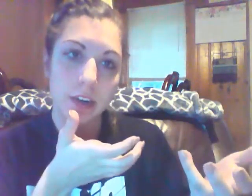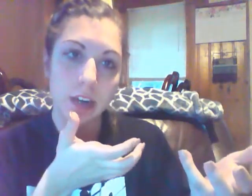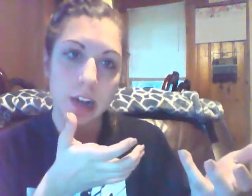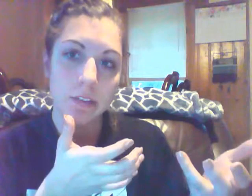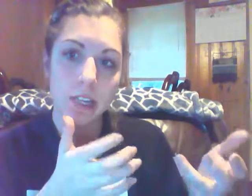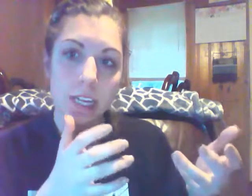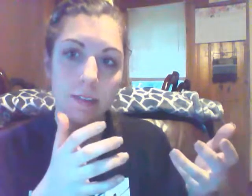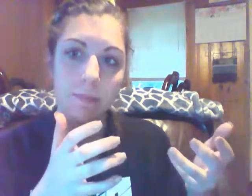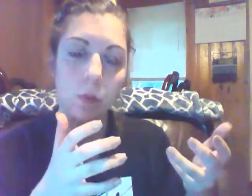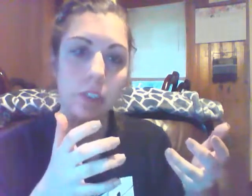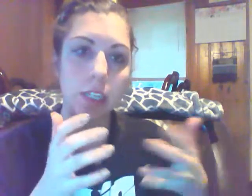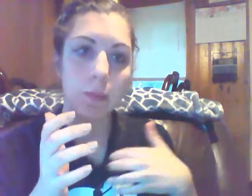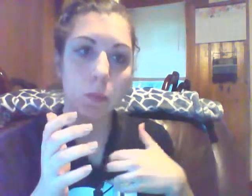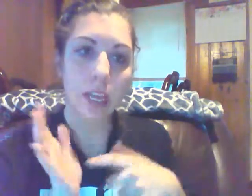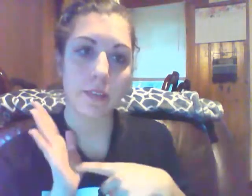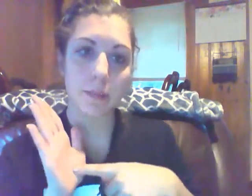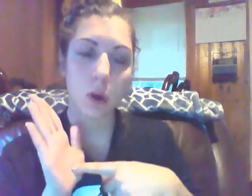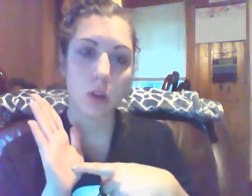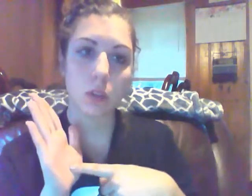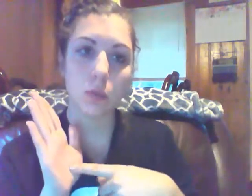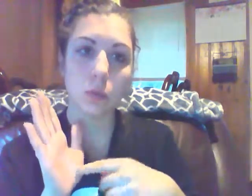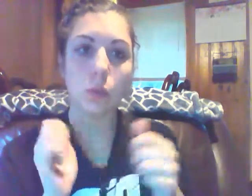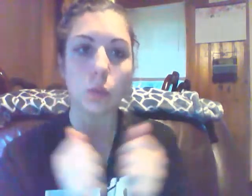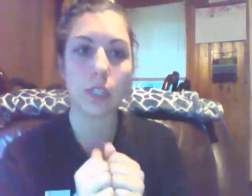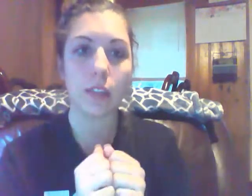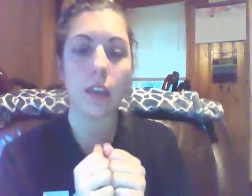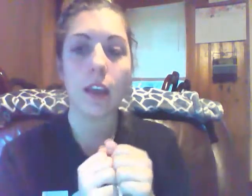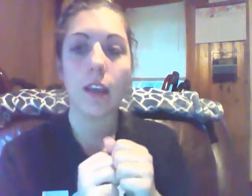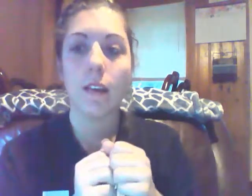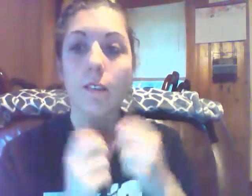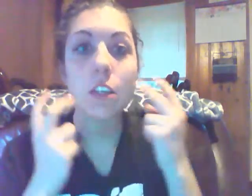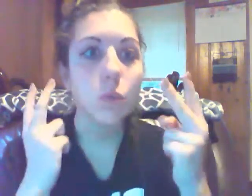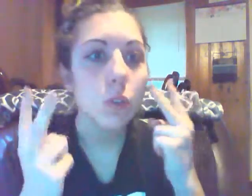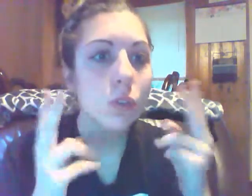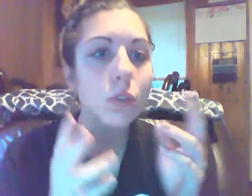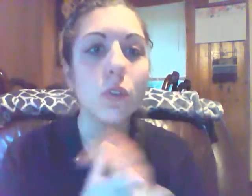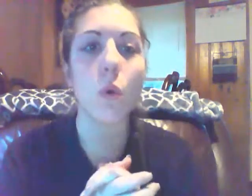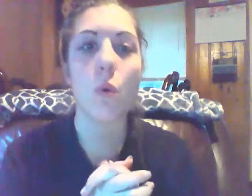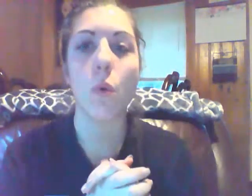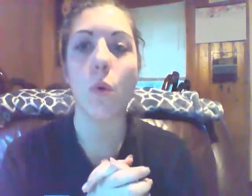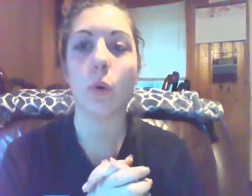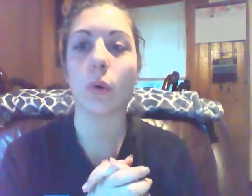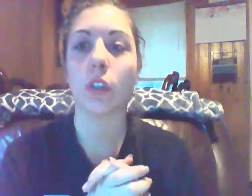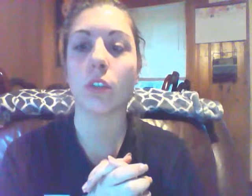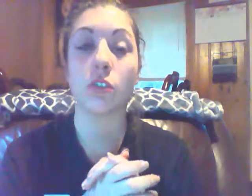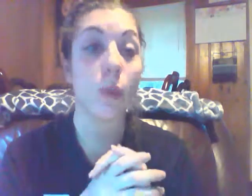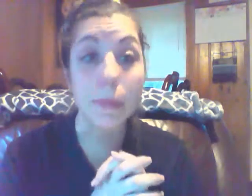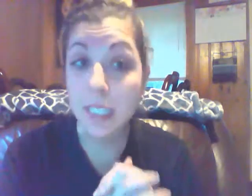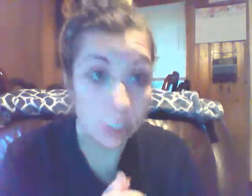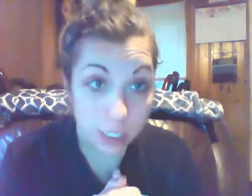figure it out. And most of the time, we have to model with visuals or just